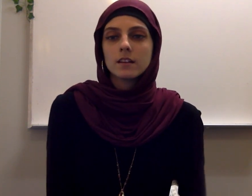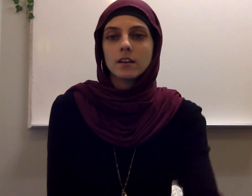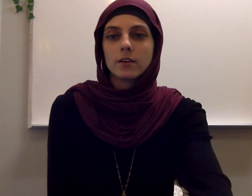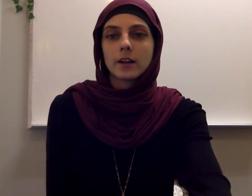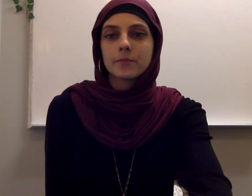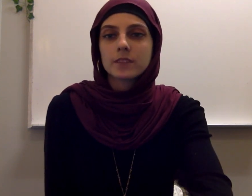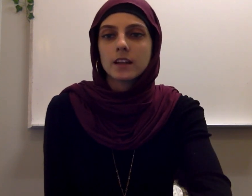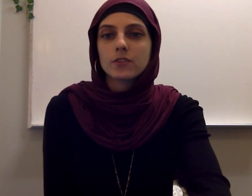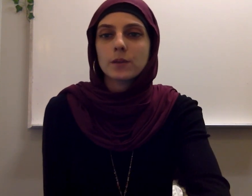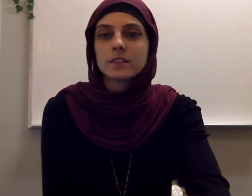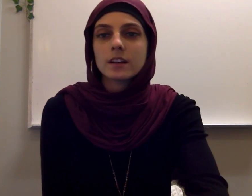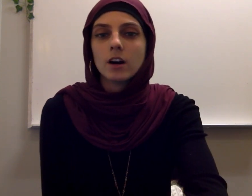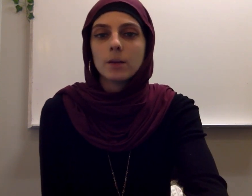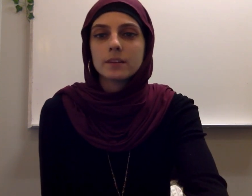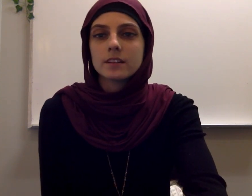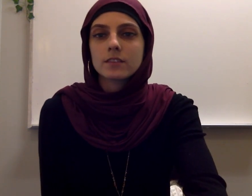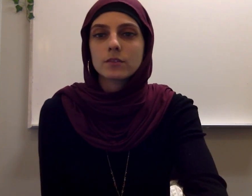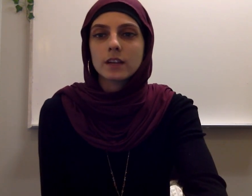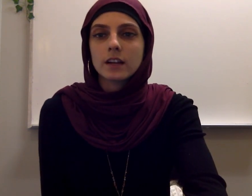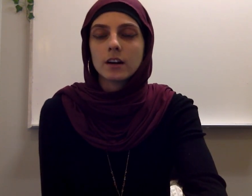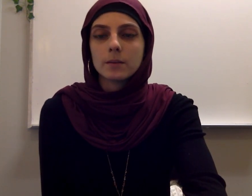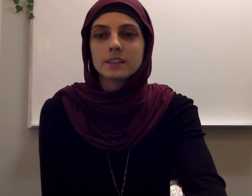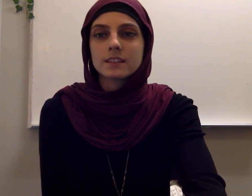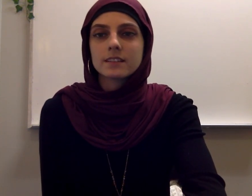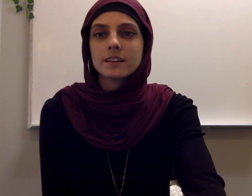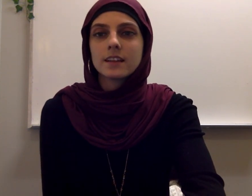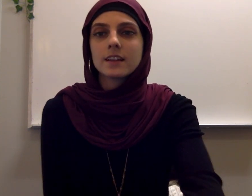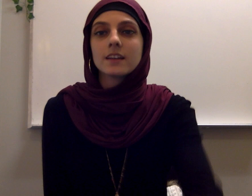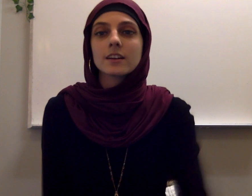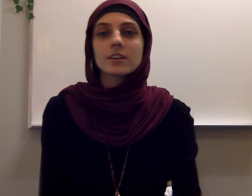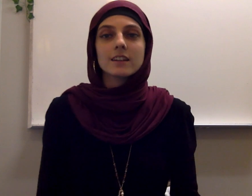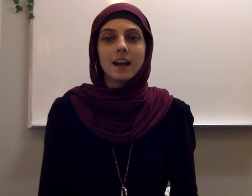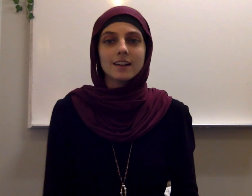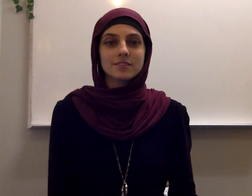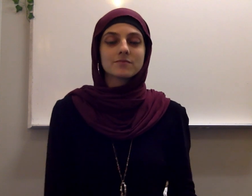Okay, expressing competence or incompetence. Good at.